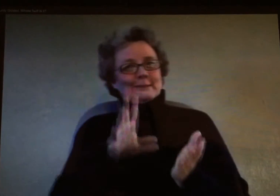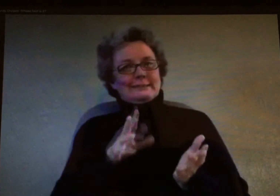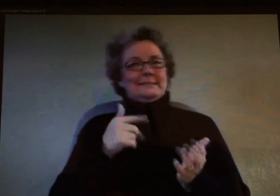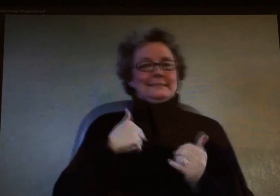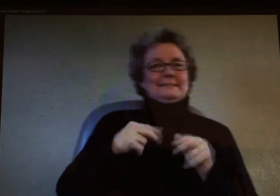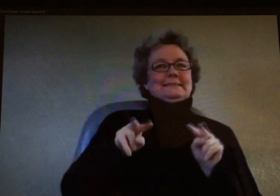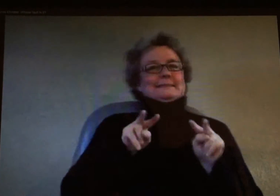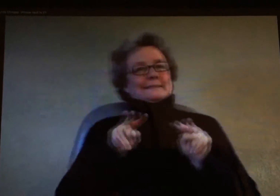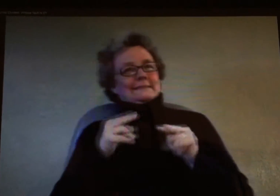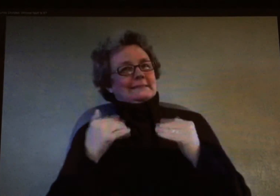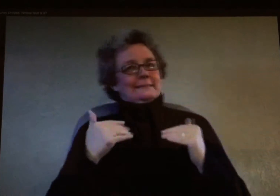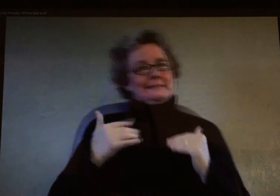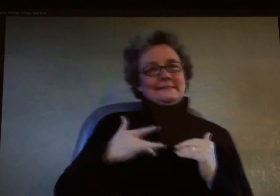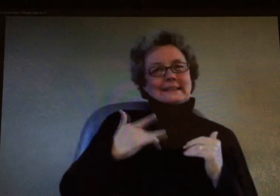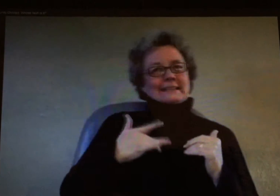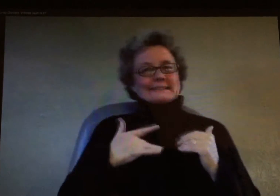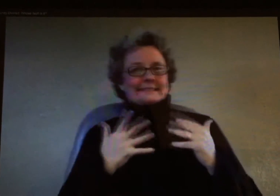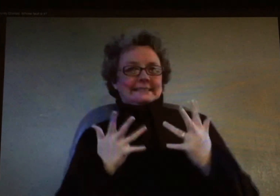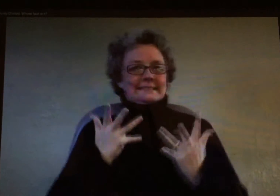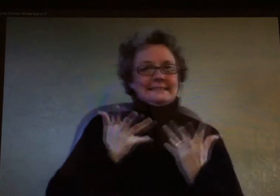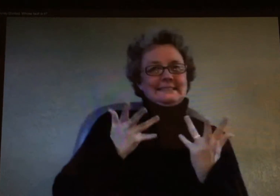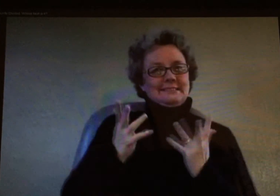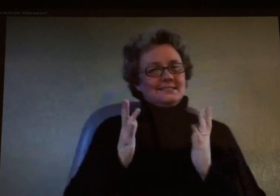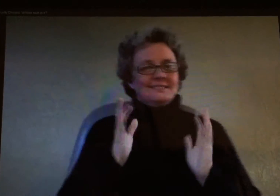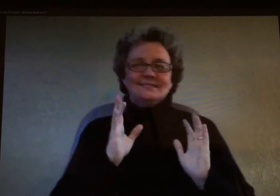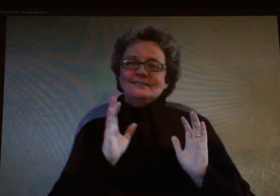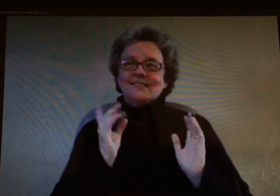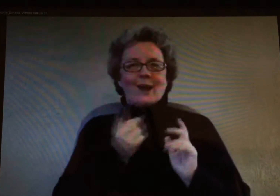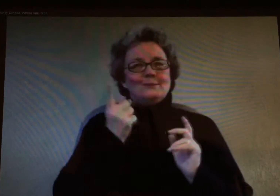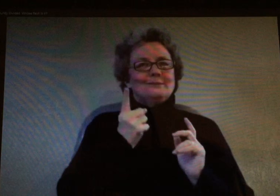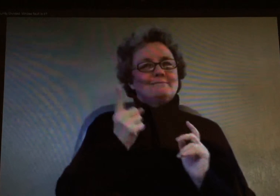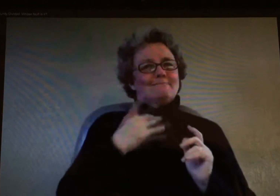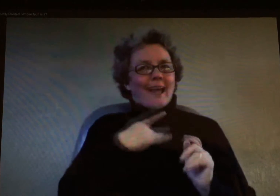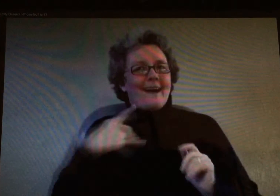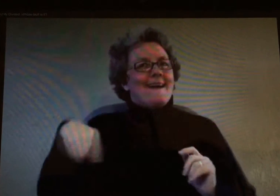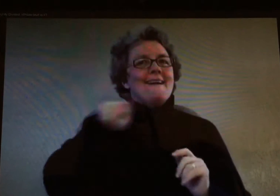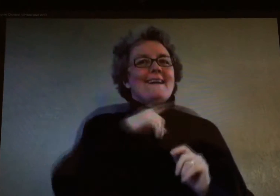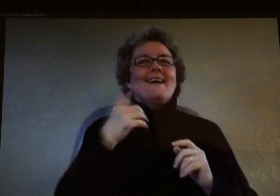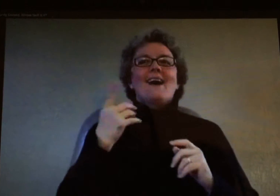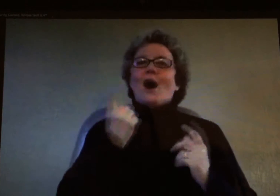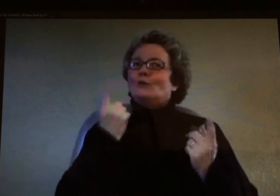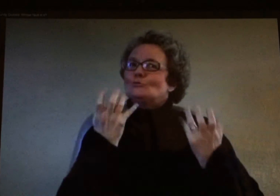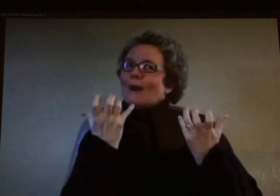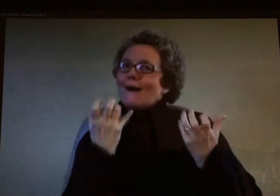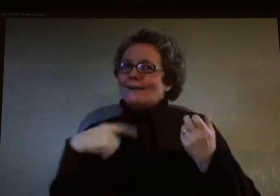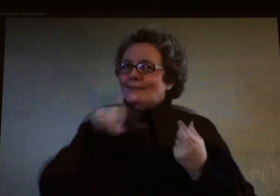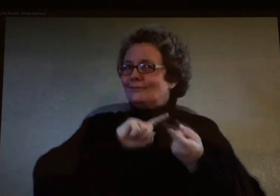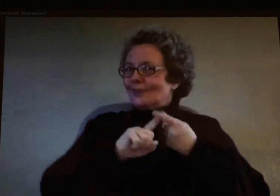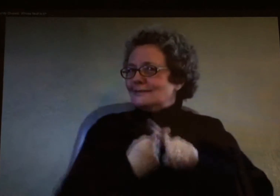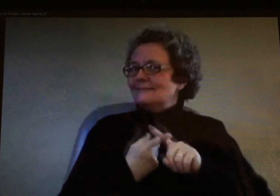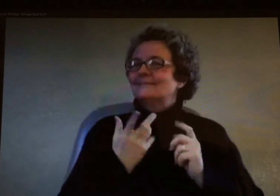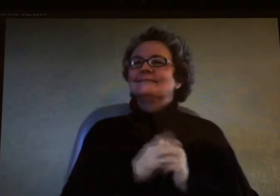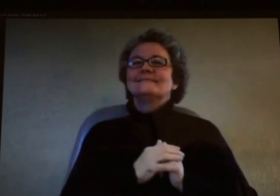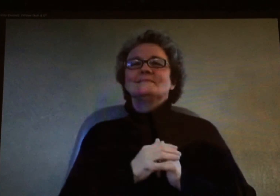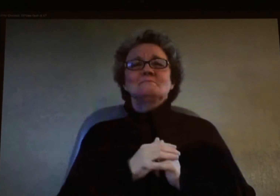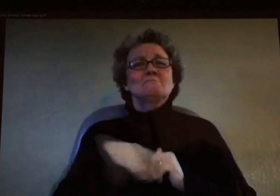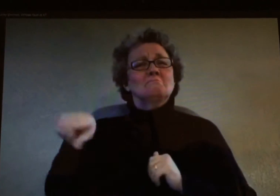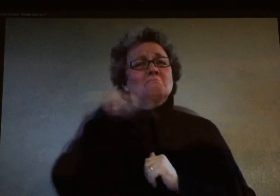into this class. Looking around, I felt very uncomfortable. Like I really